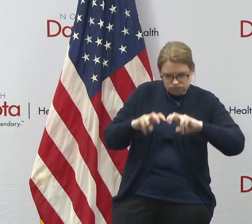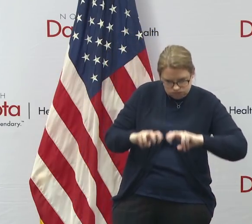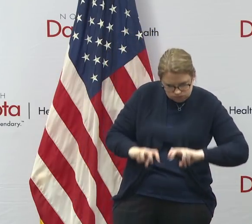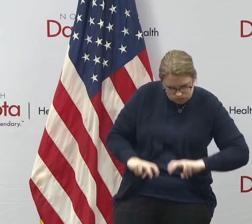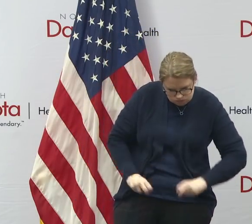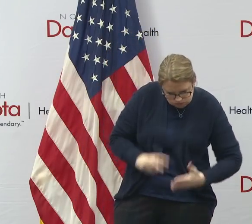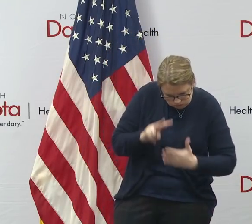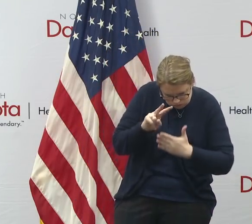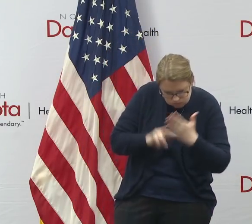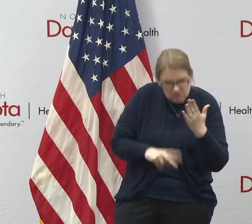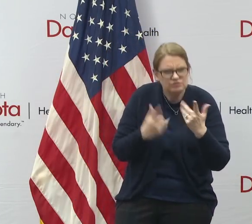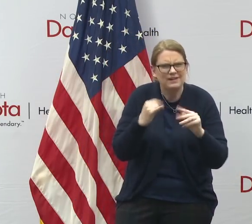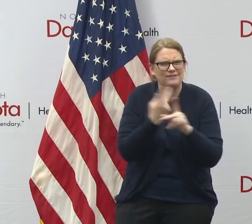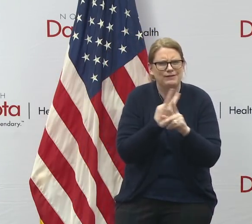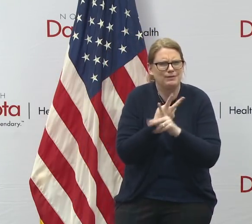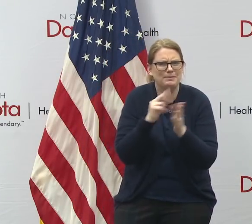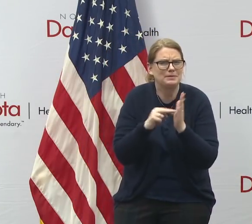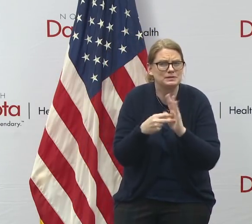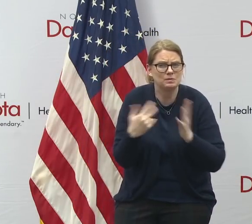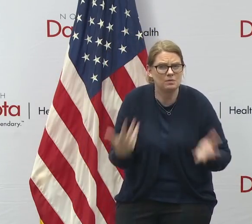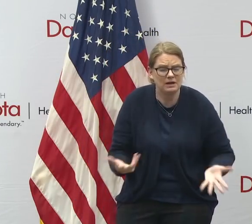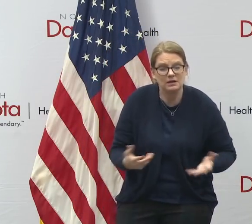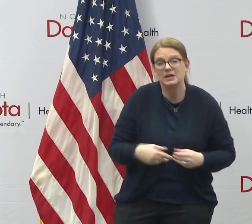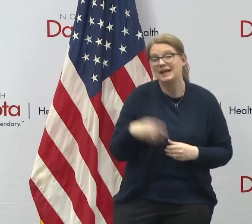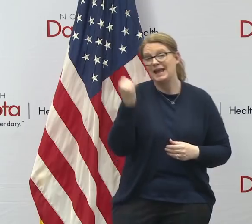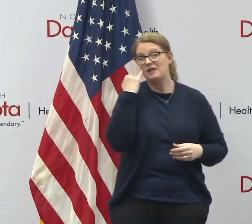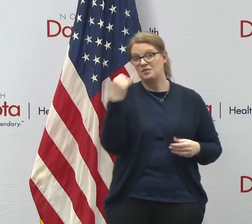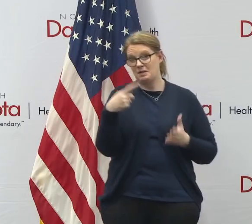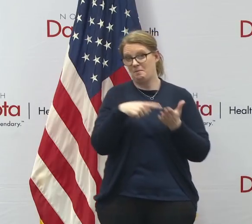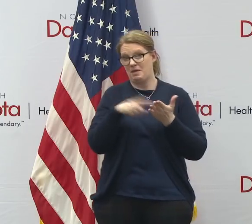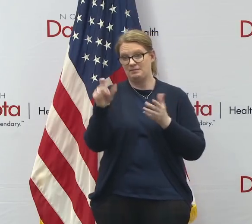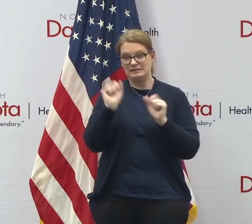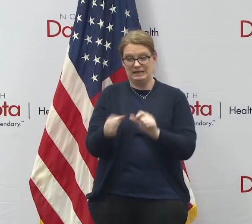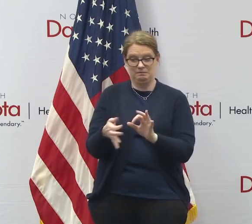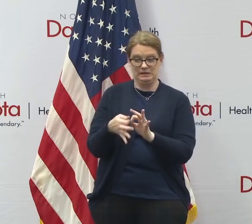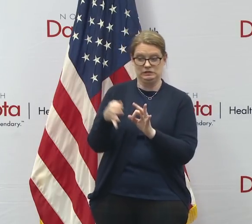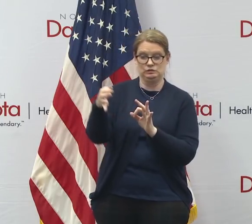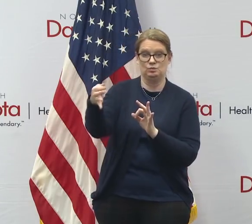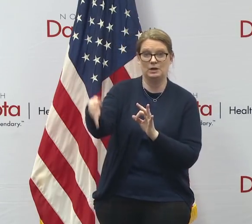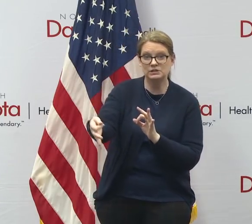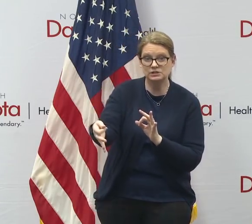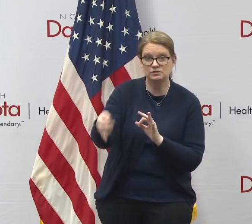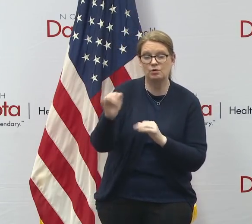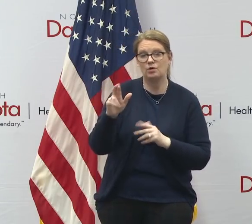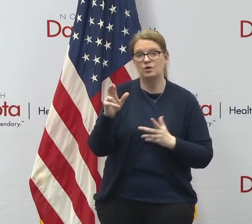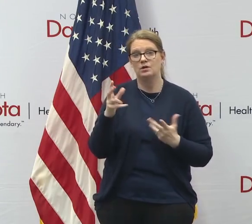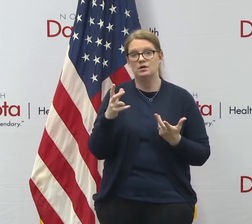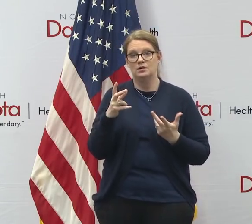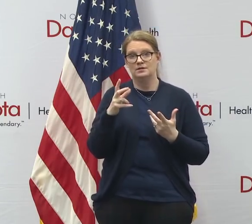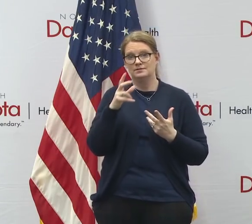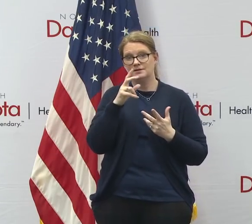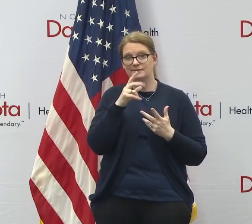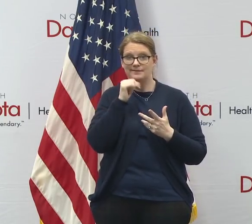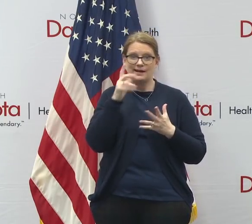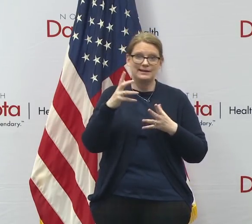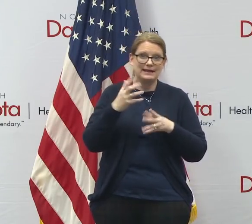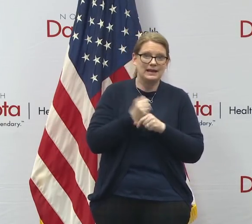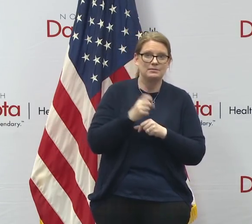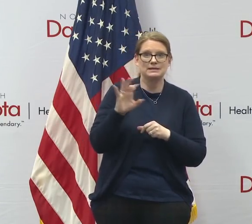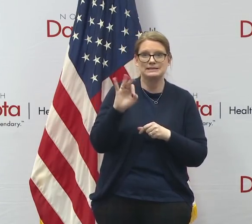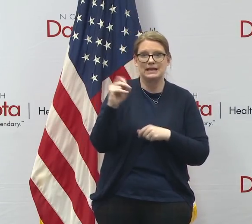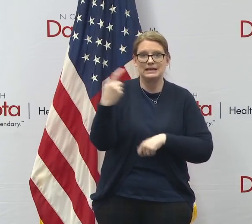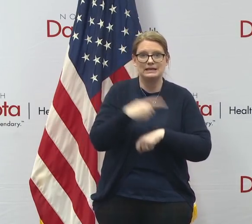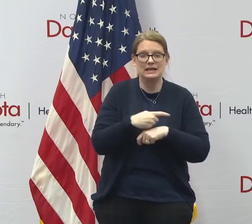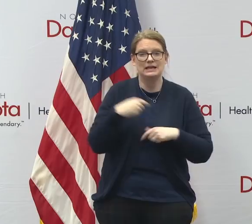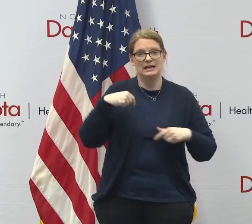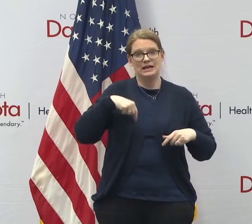means. If there are cases where some of these payments may be stretched out and aren't received in North Dakota for 90 days, that's where we as the state and the